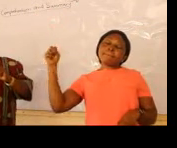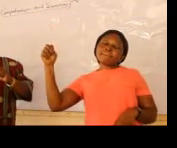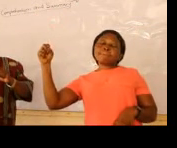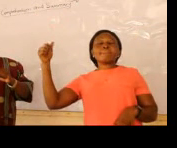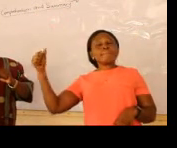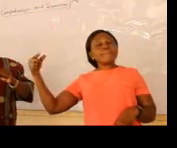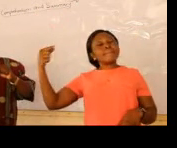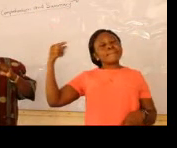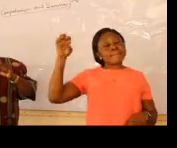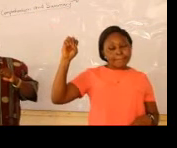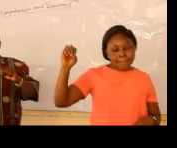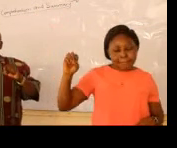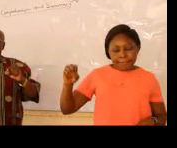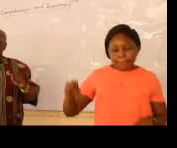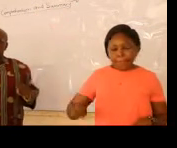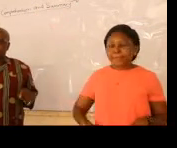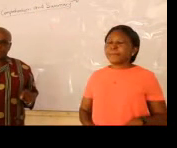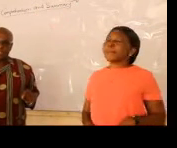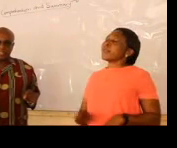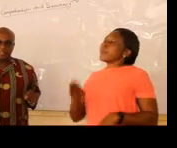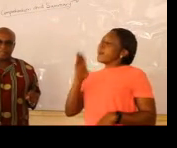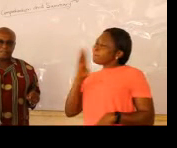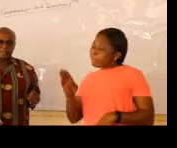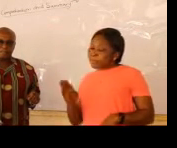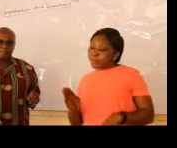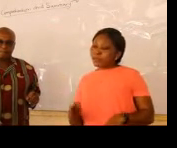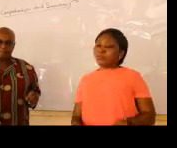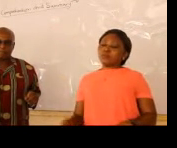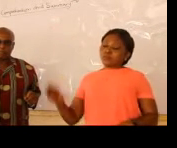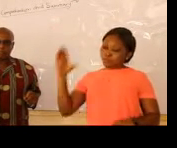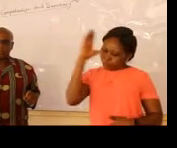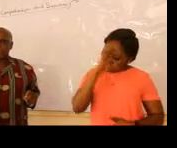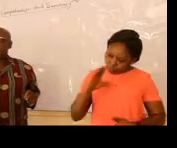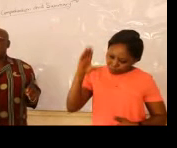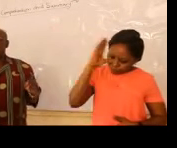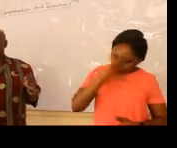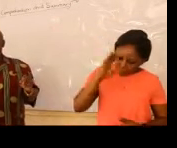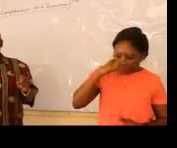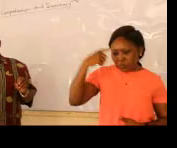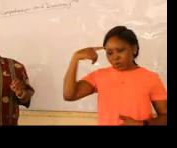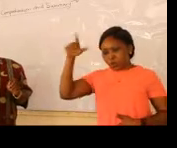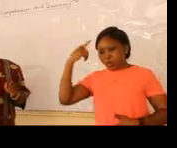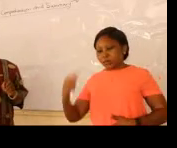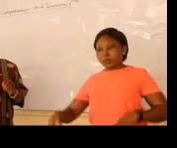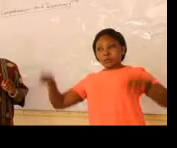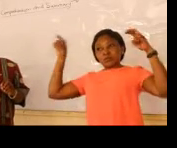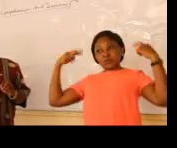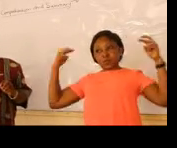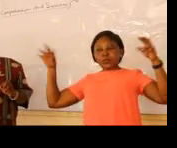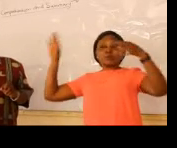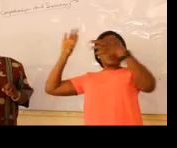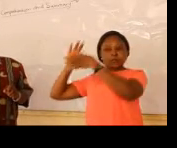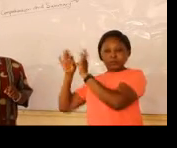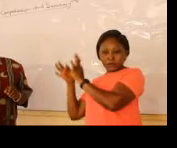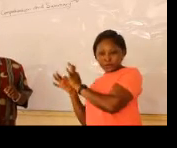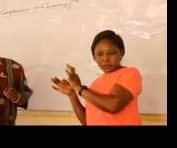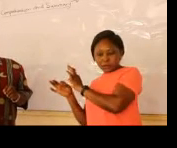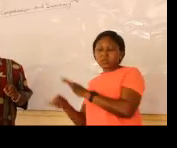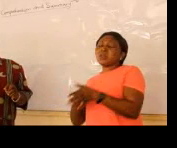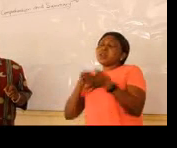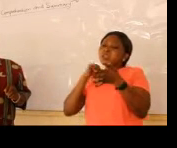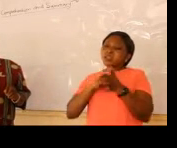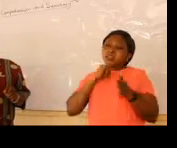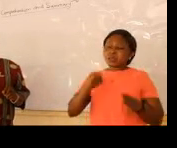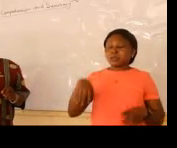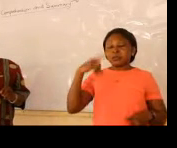be out looking for the topic sentence. And it is the topic sentence that